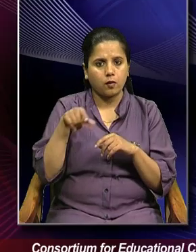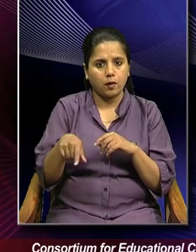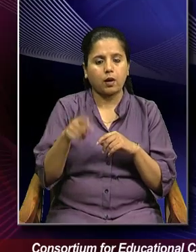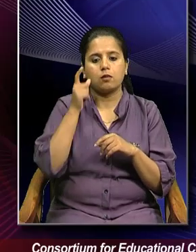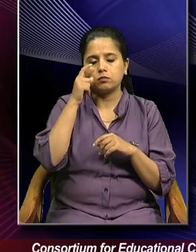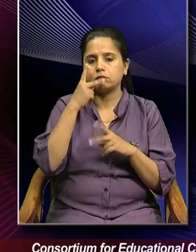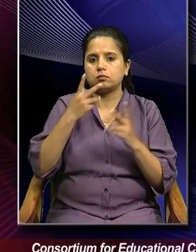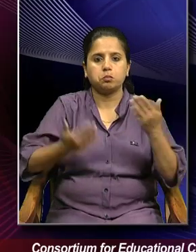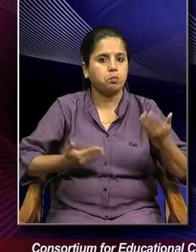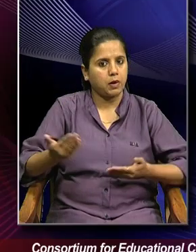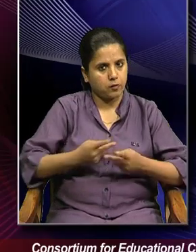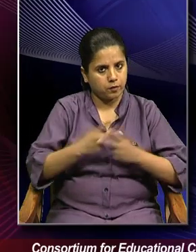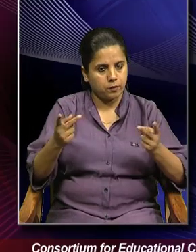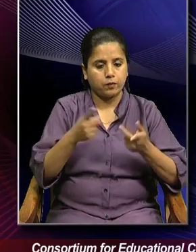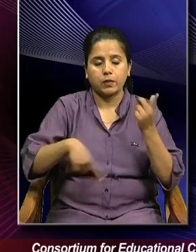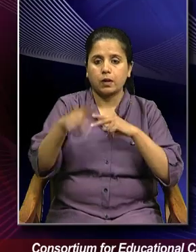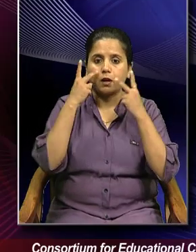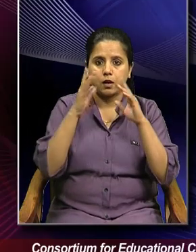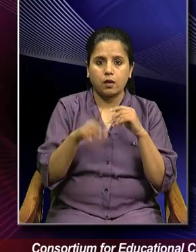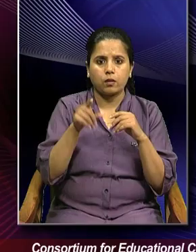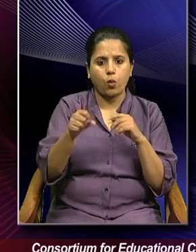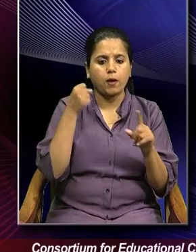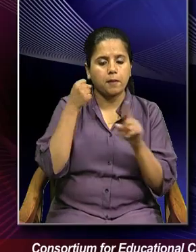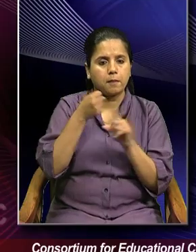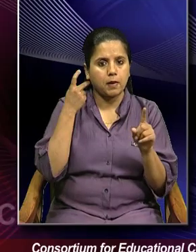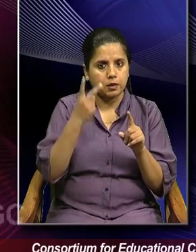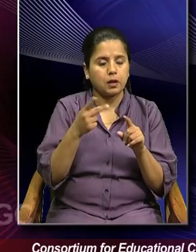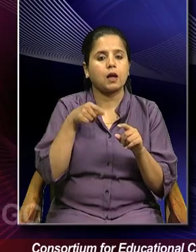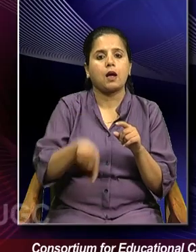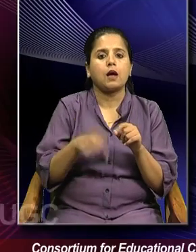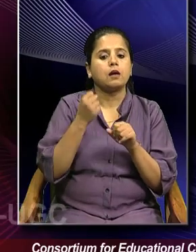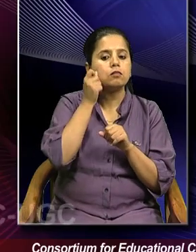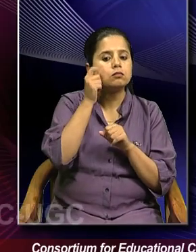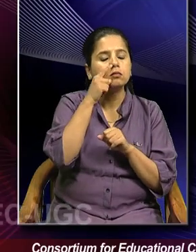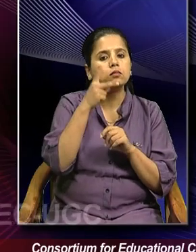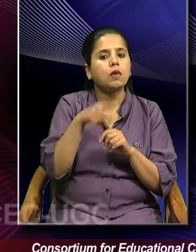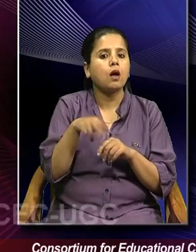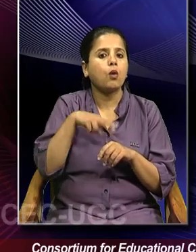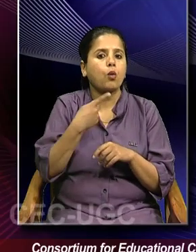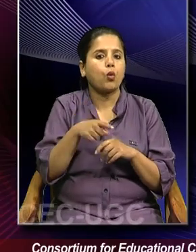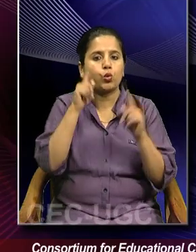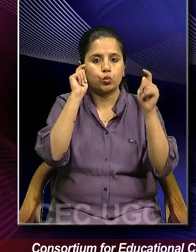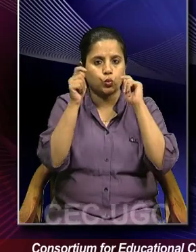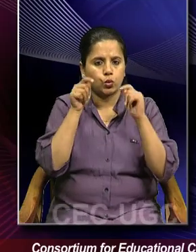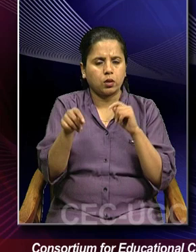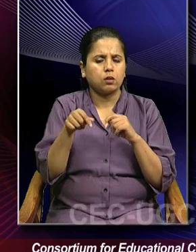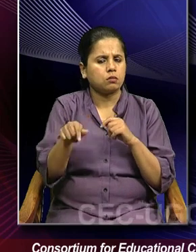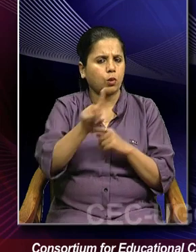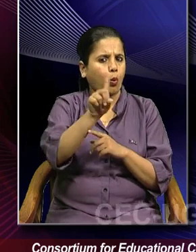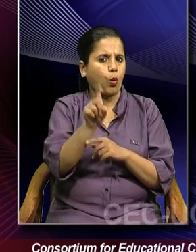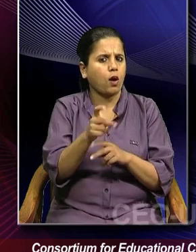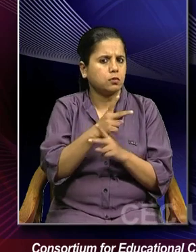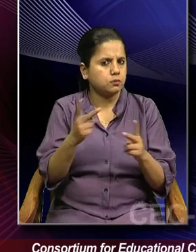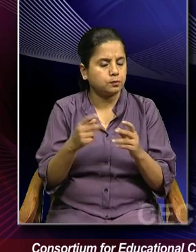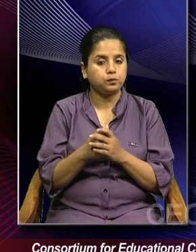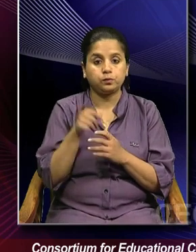behavior. The extent of its impact on gender roles puts forward the question mark, and